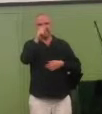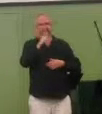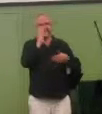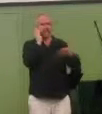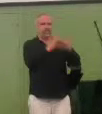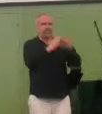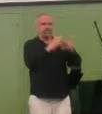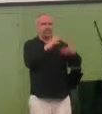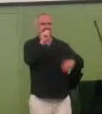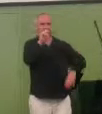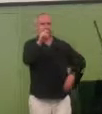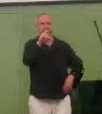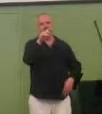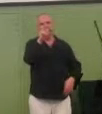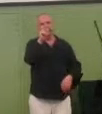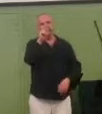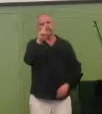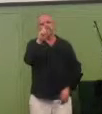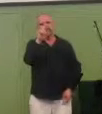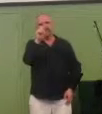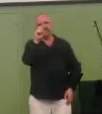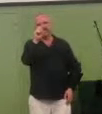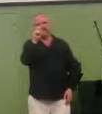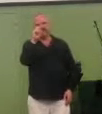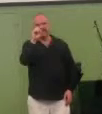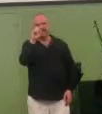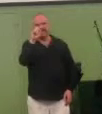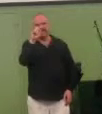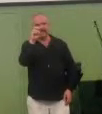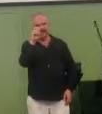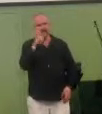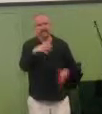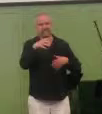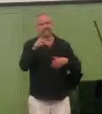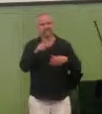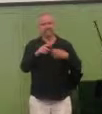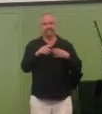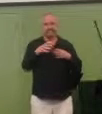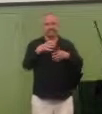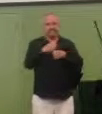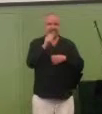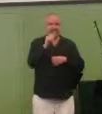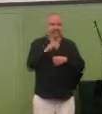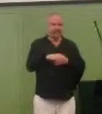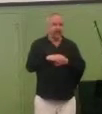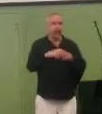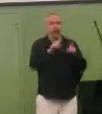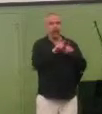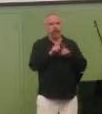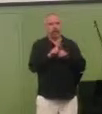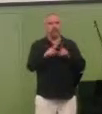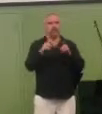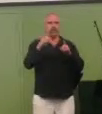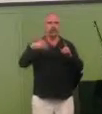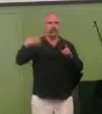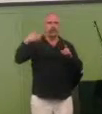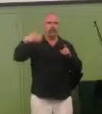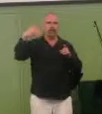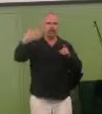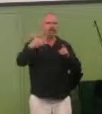or transvestite. Unfortunately, there were also man-hating conversations